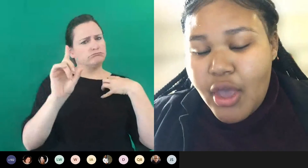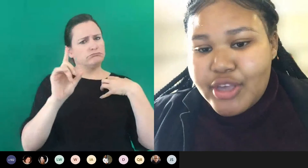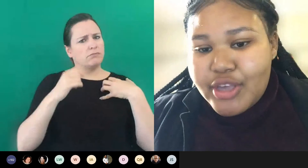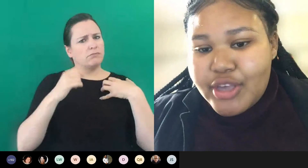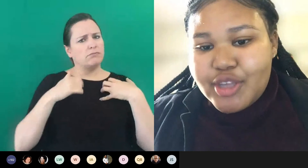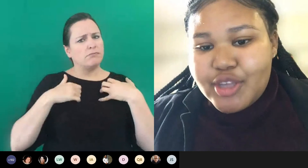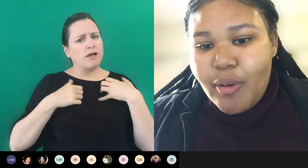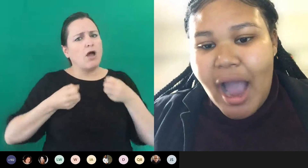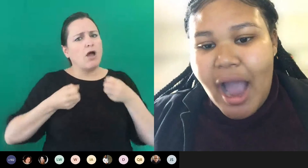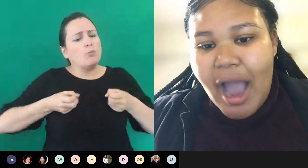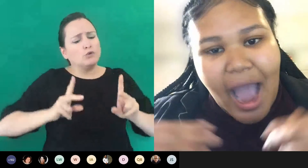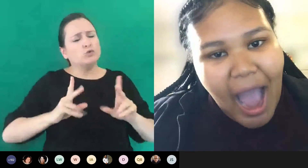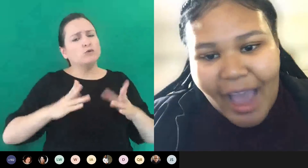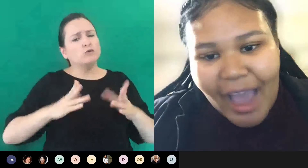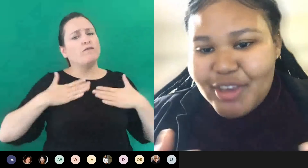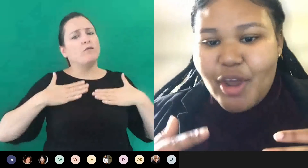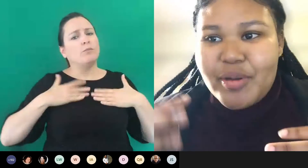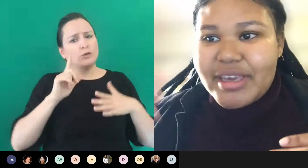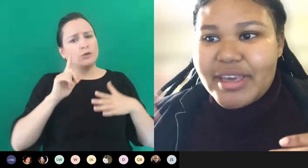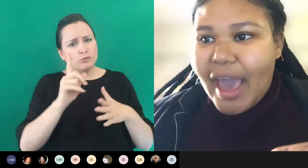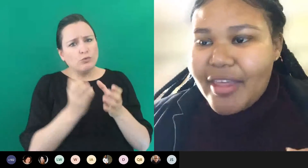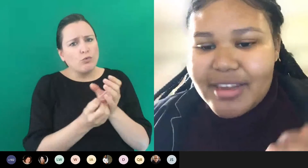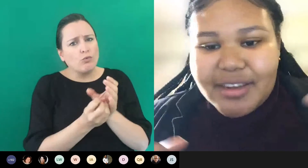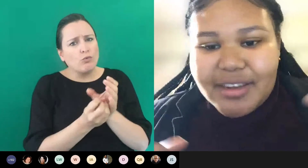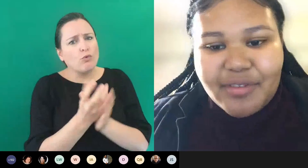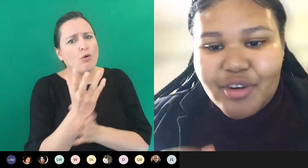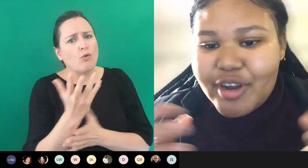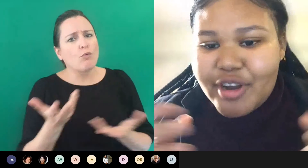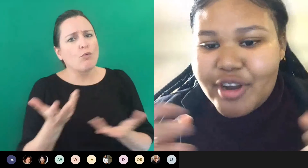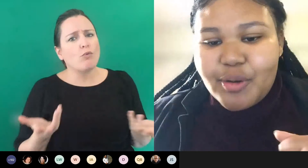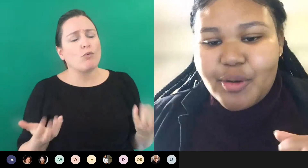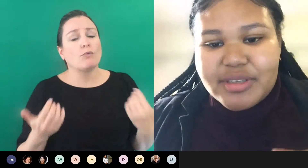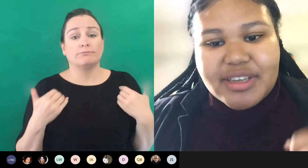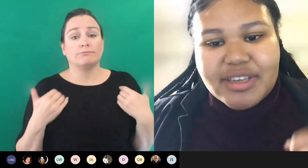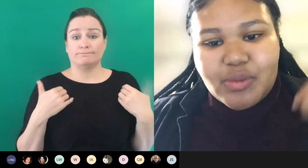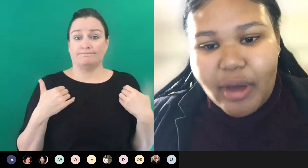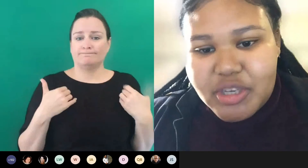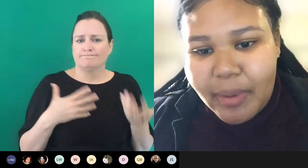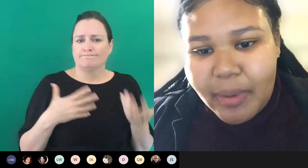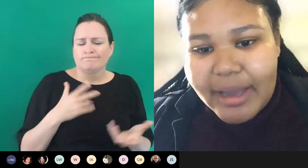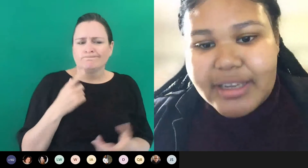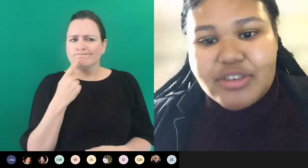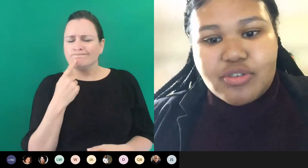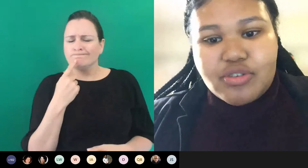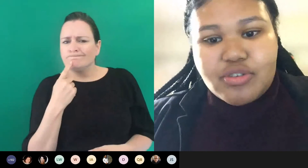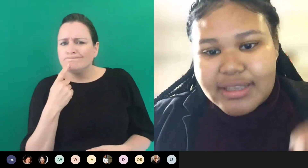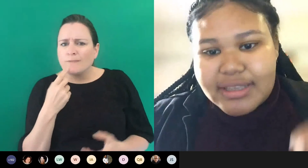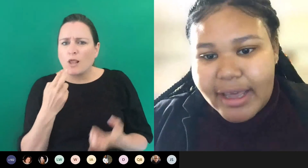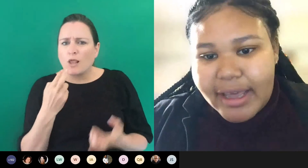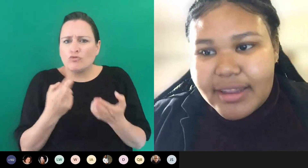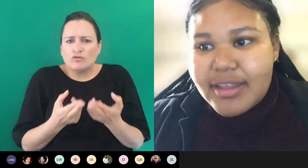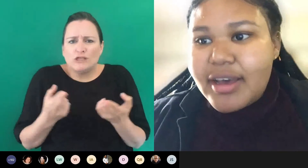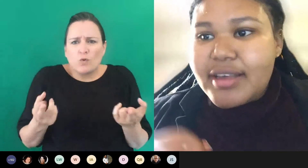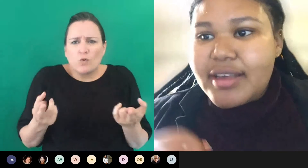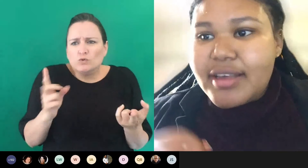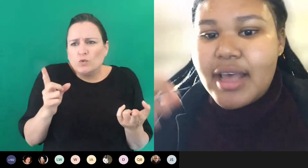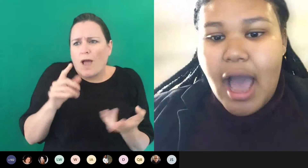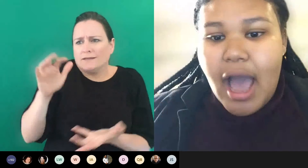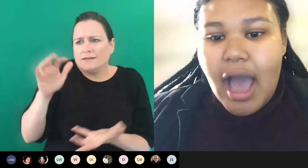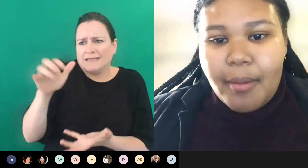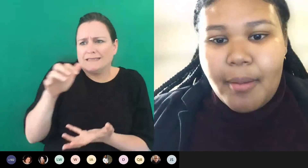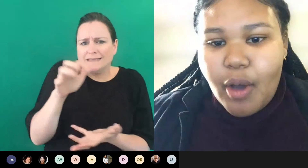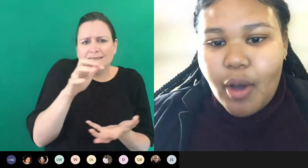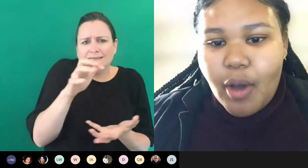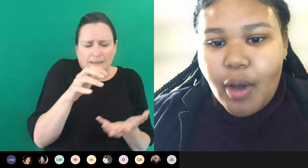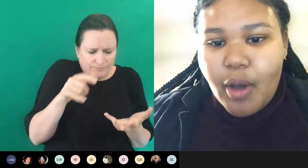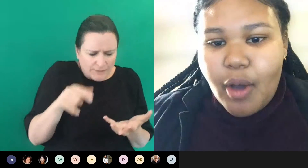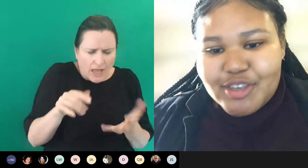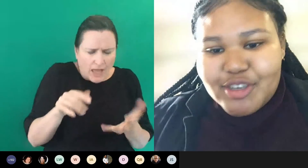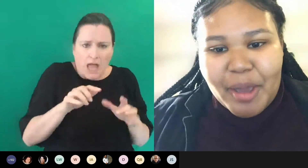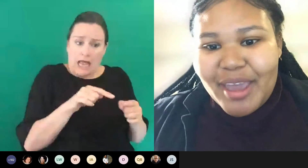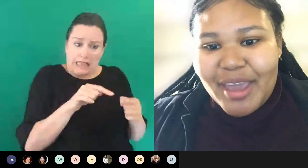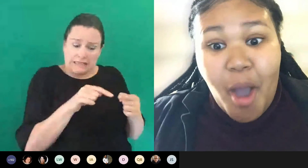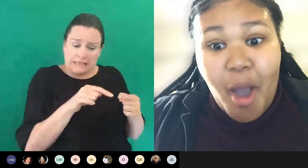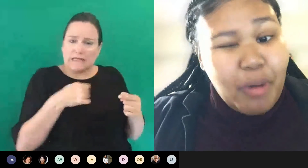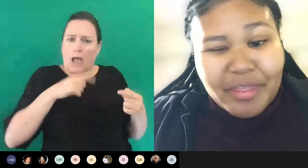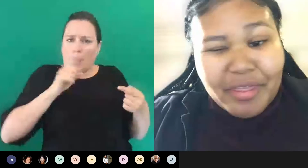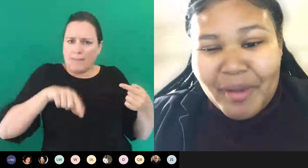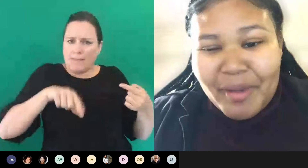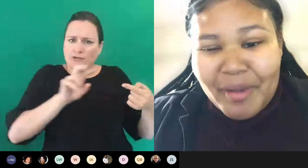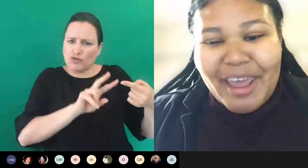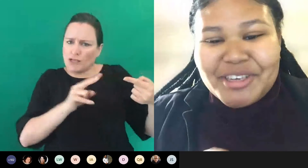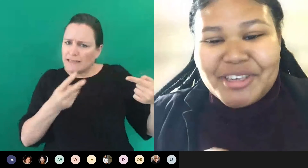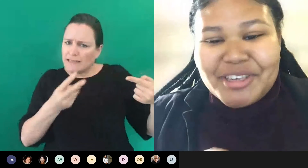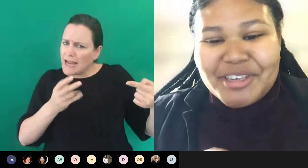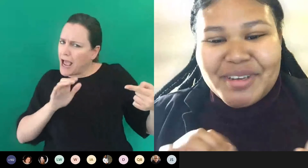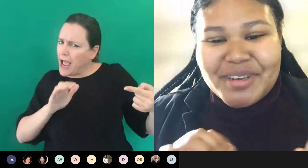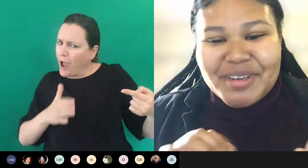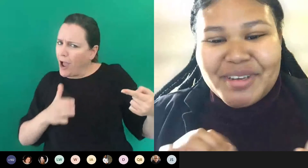growth. So I, gathered different resources. What do I need to translate this? Okay, I need to maybe